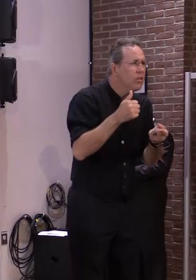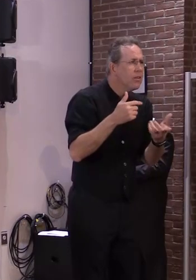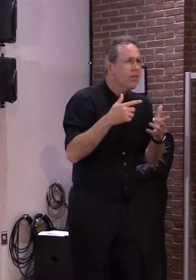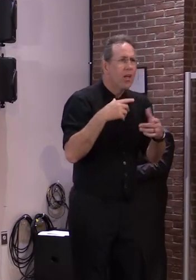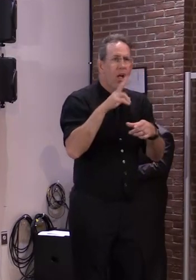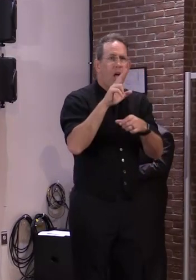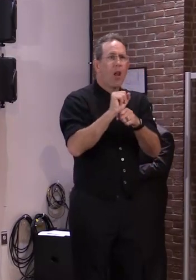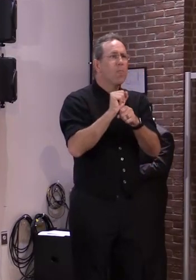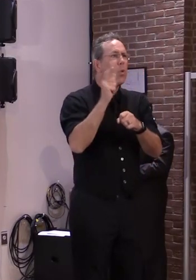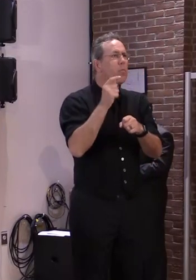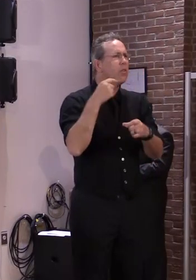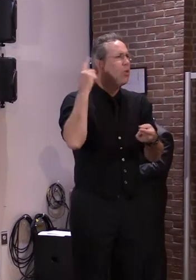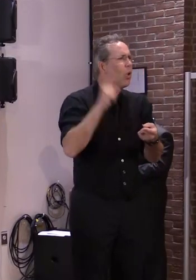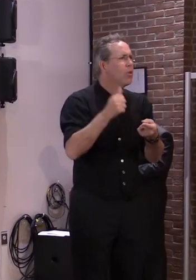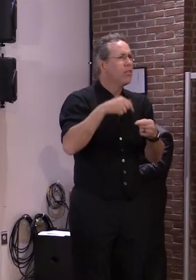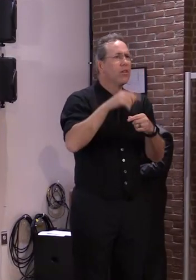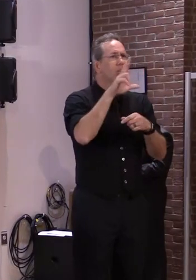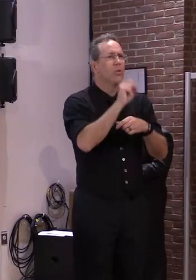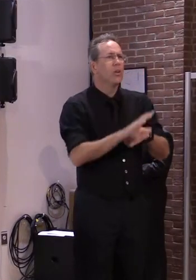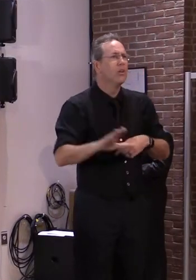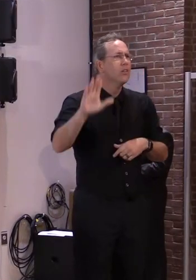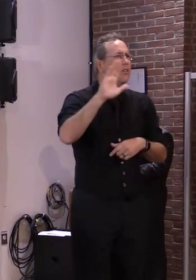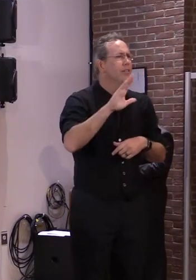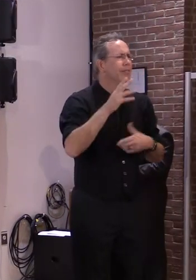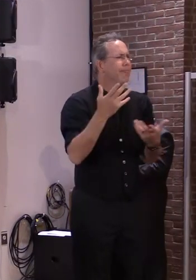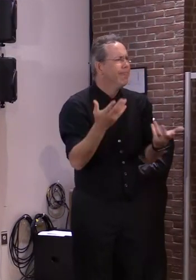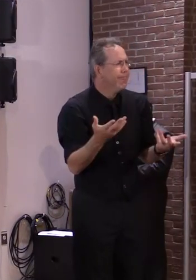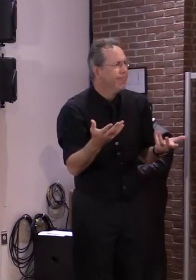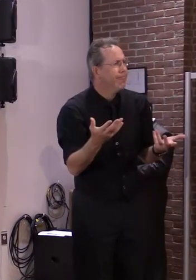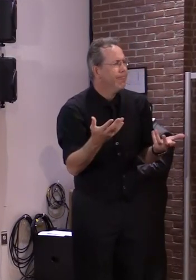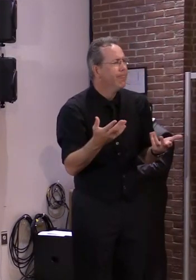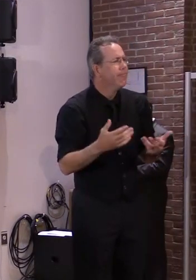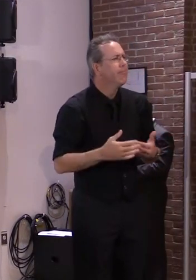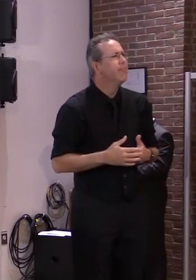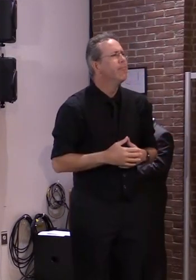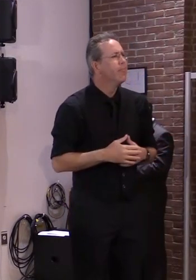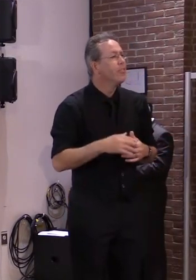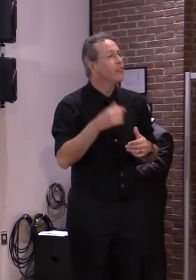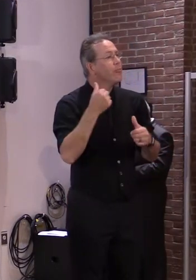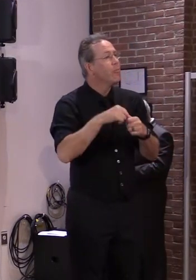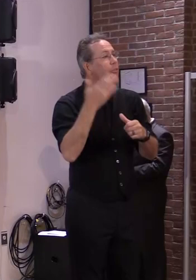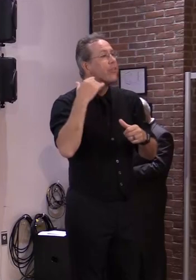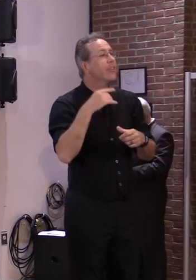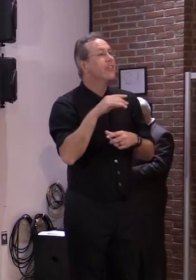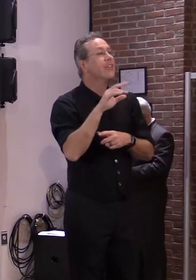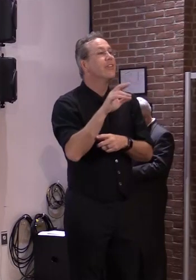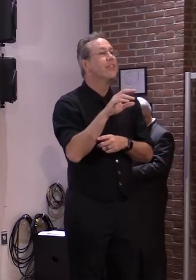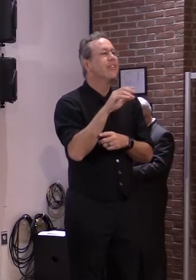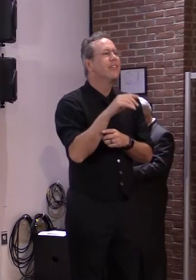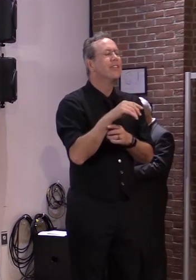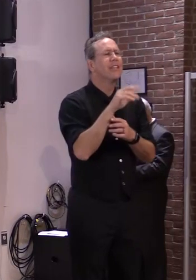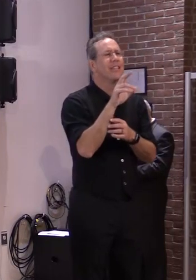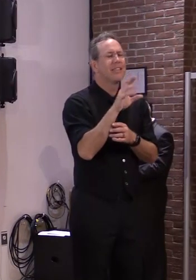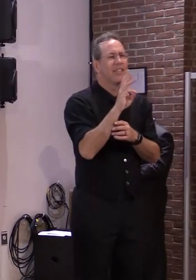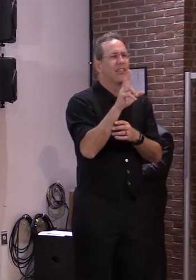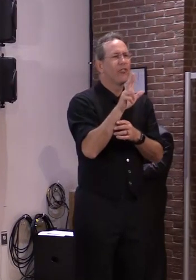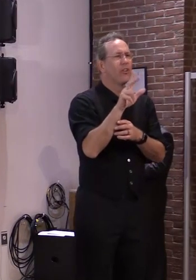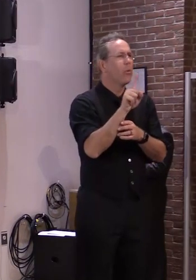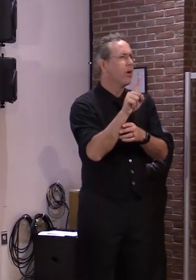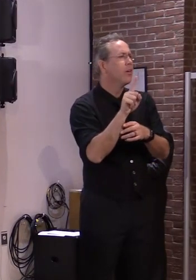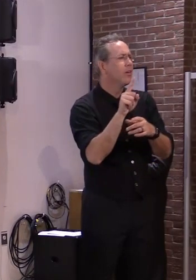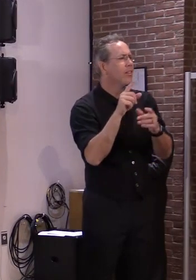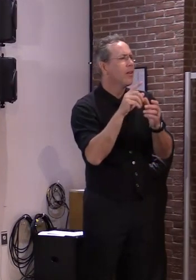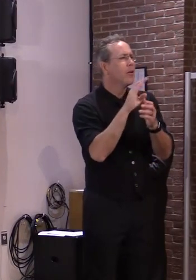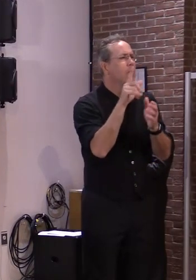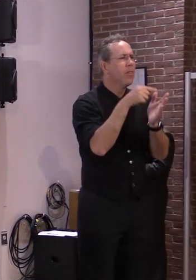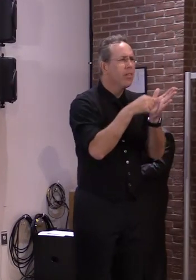4 or 5 years when I first ran, I talked about 631. I talked about this last week, but it's so true. We're losing six workers